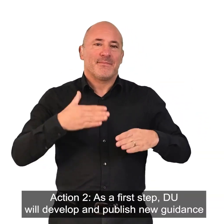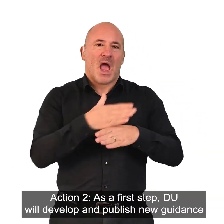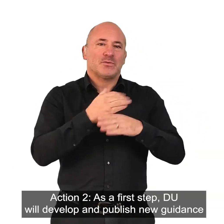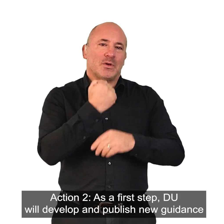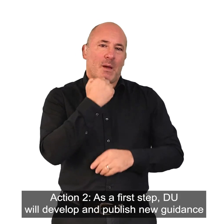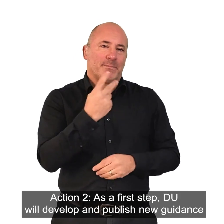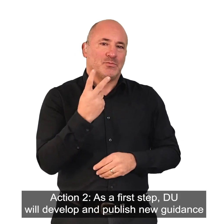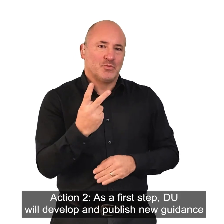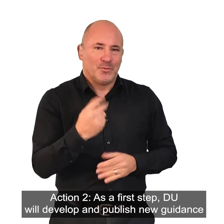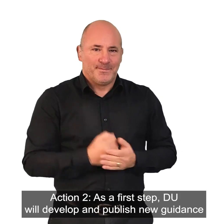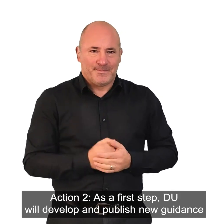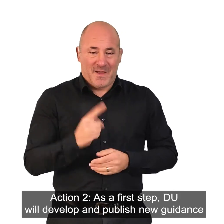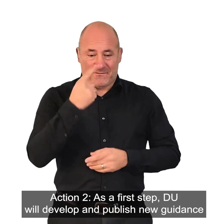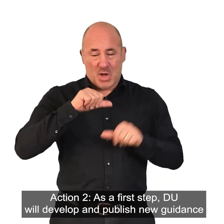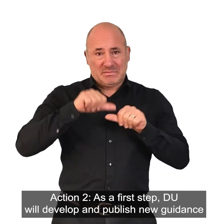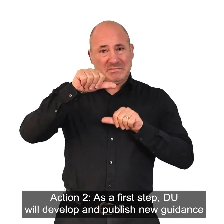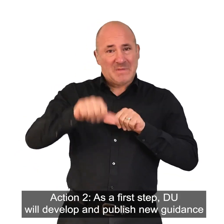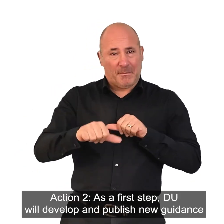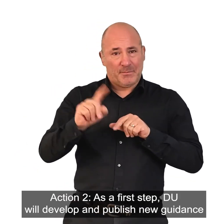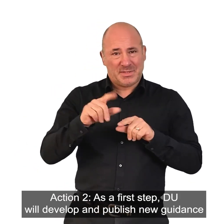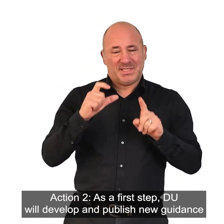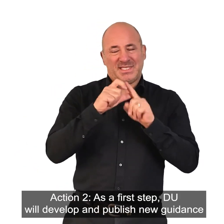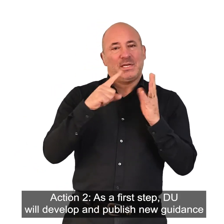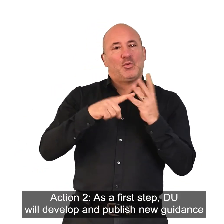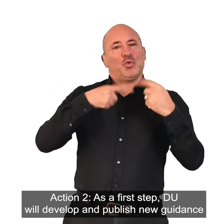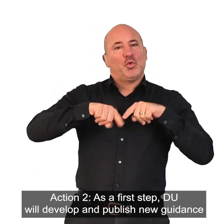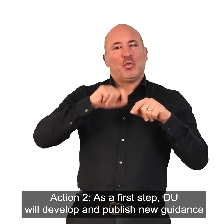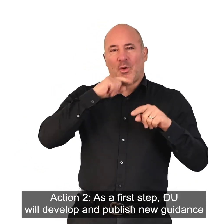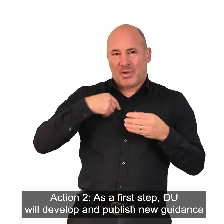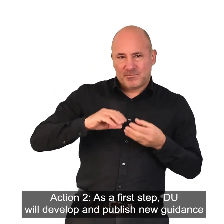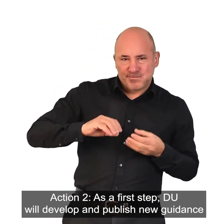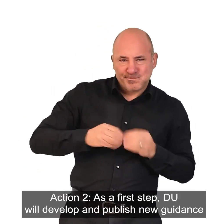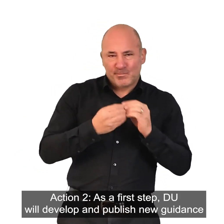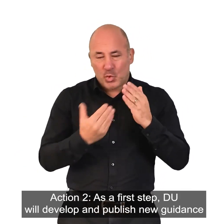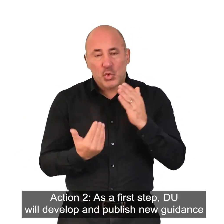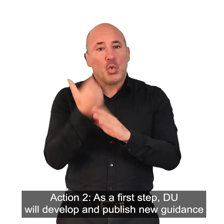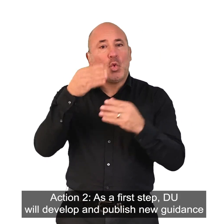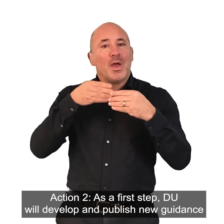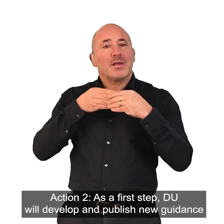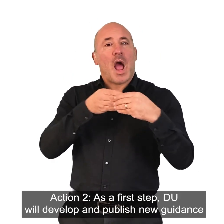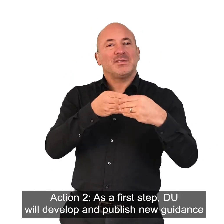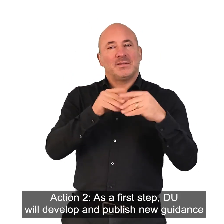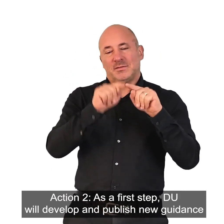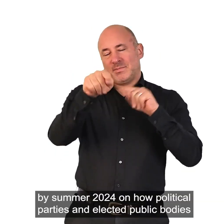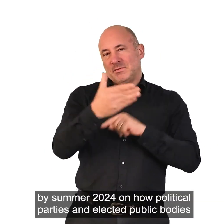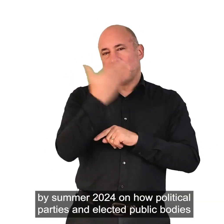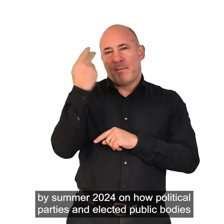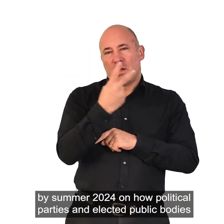Action 2. As a first step, DU will develop and publish new guidance by